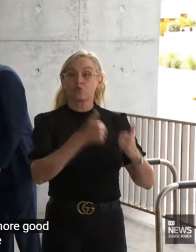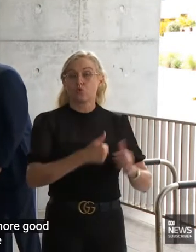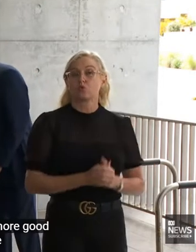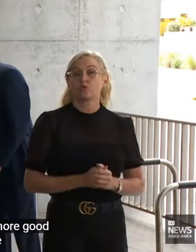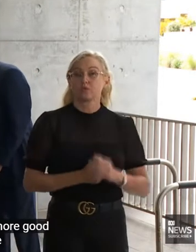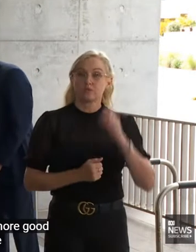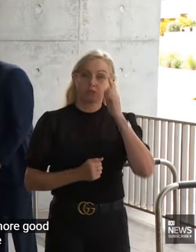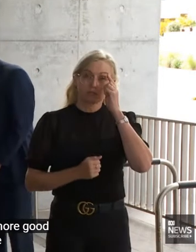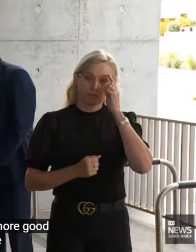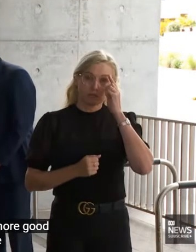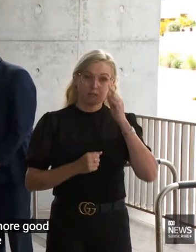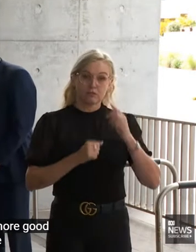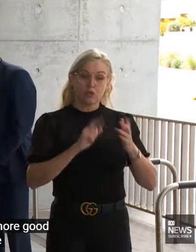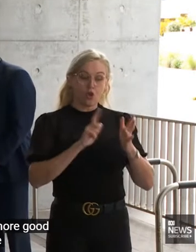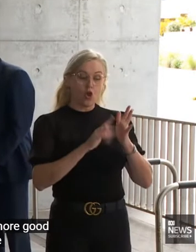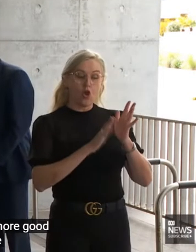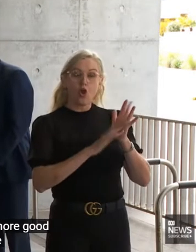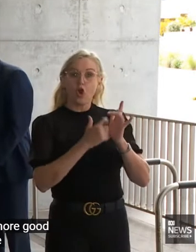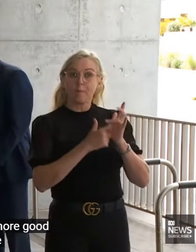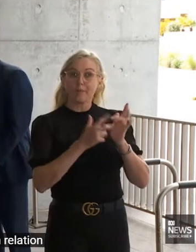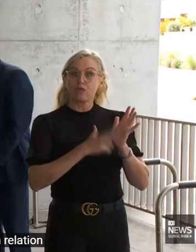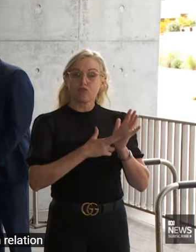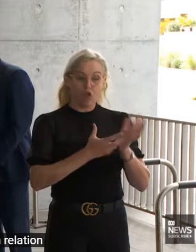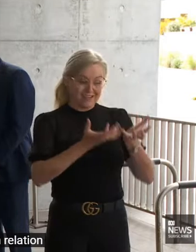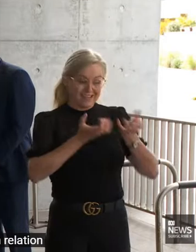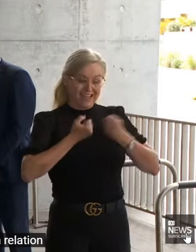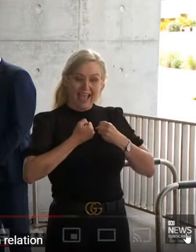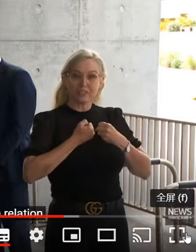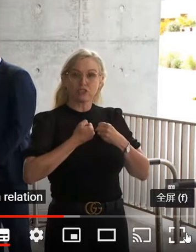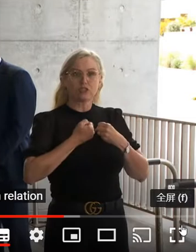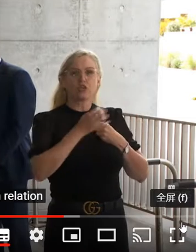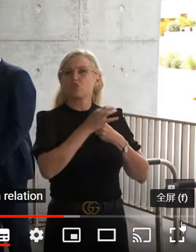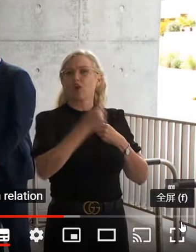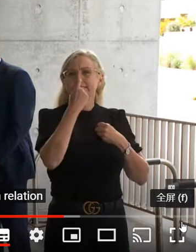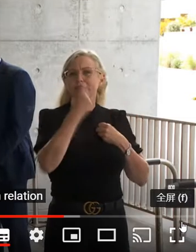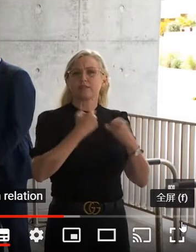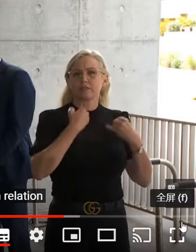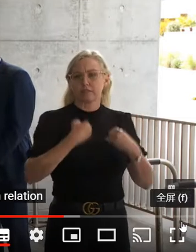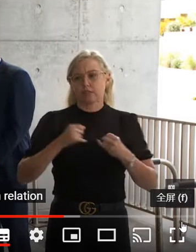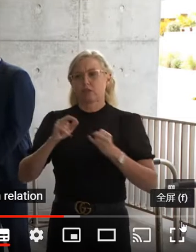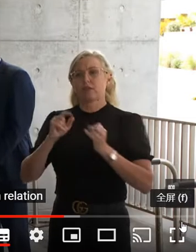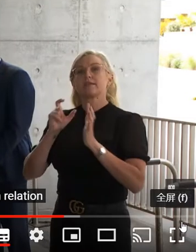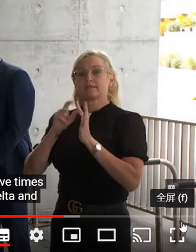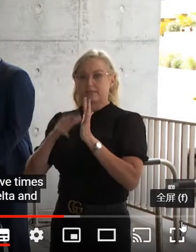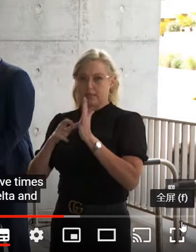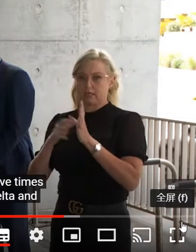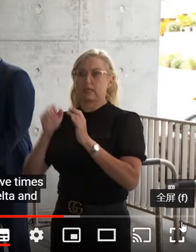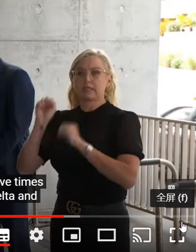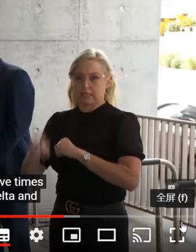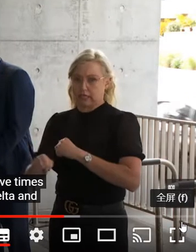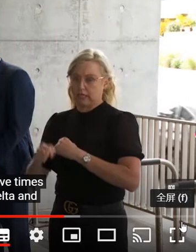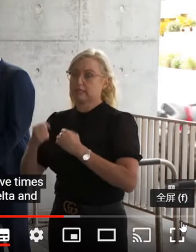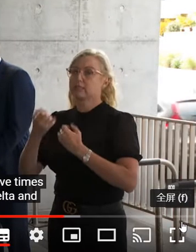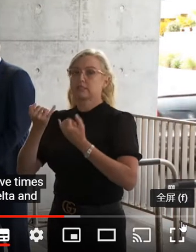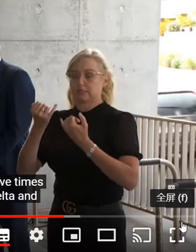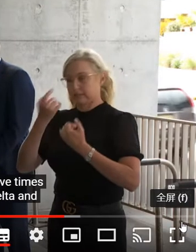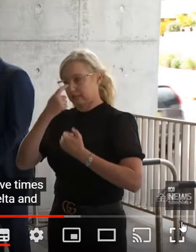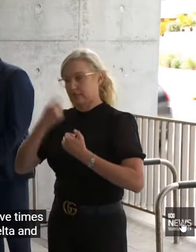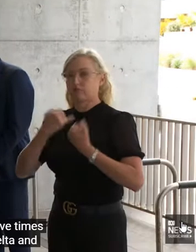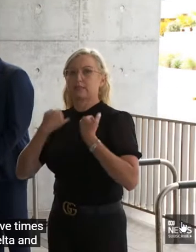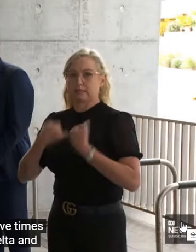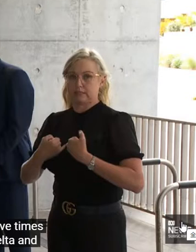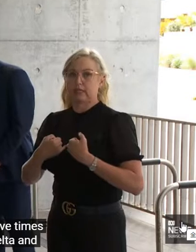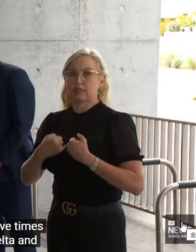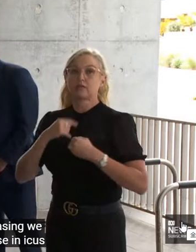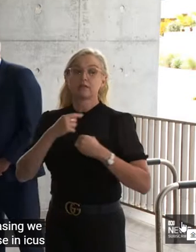times less severe than Delta, and that's incredibly pleasing. We have seen an increase in ICUs, but it's still very